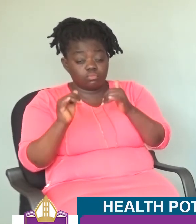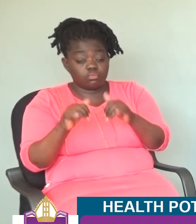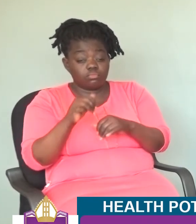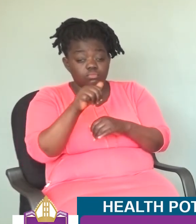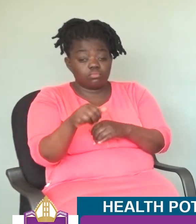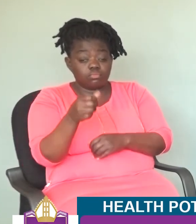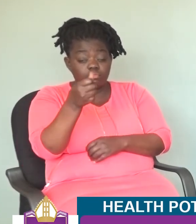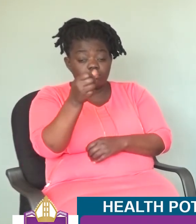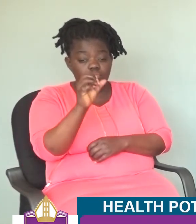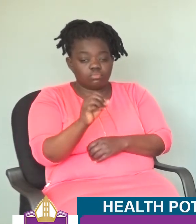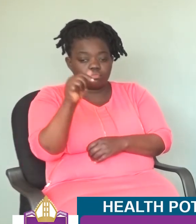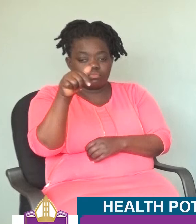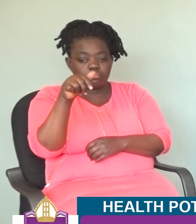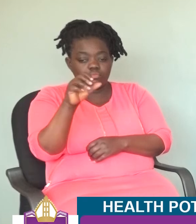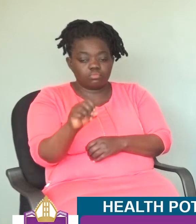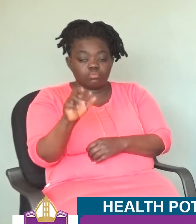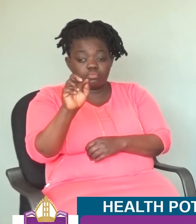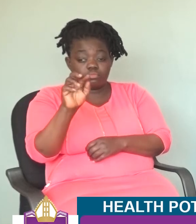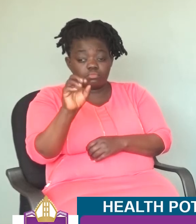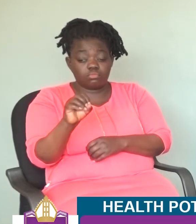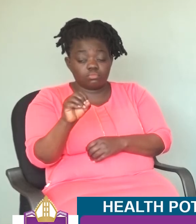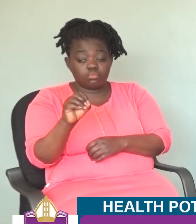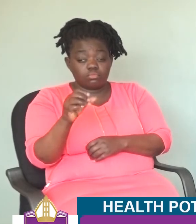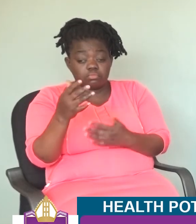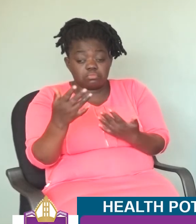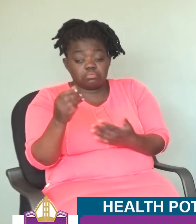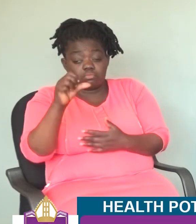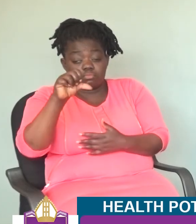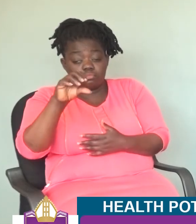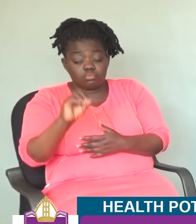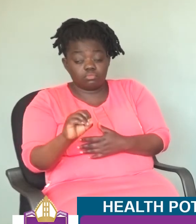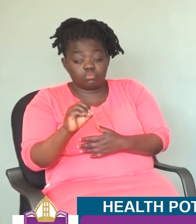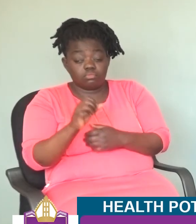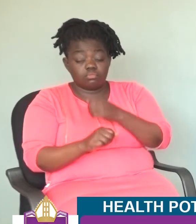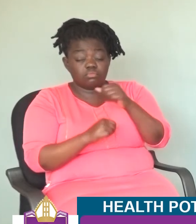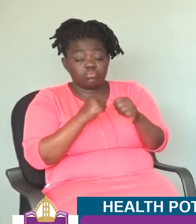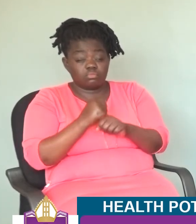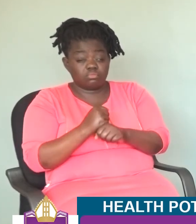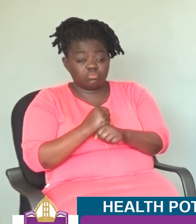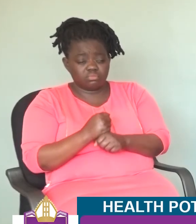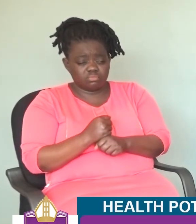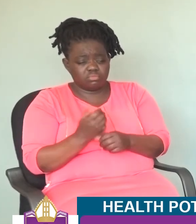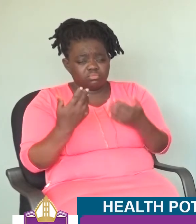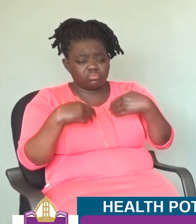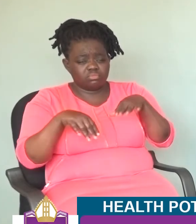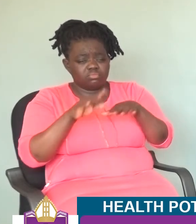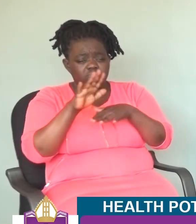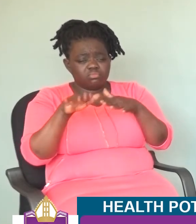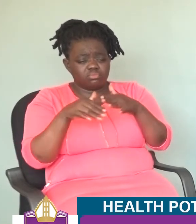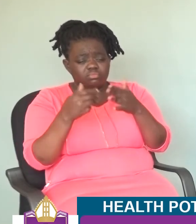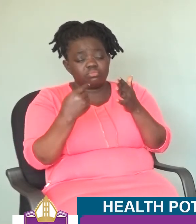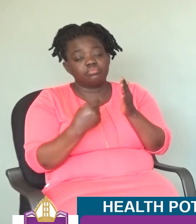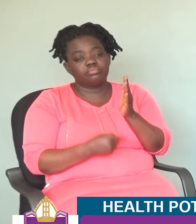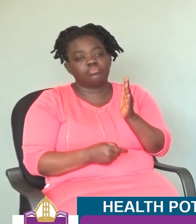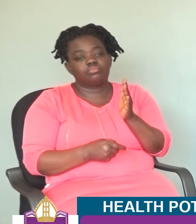60, 70, 80 years or 90, 100 years. So you want to give them the best. Yes. So what is the importance of all this? Because we